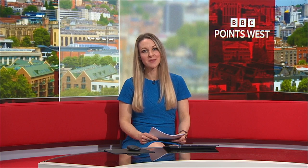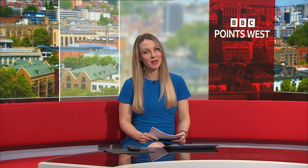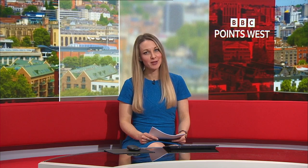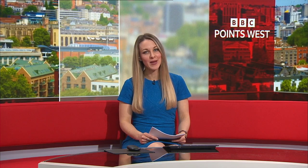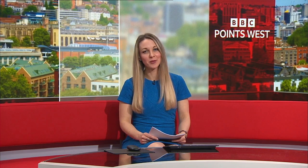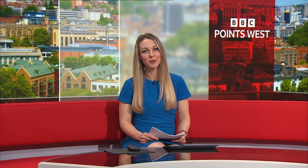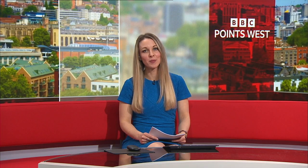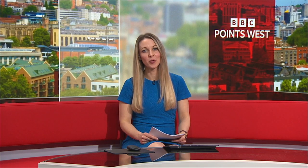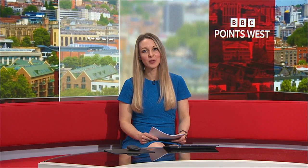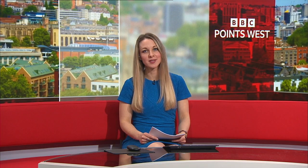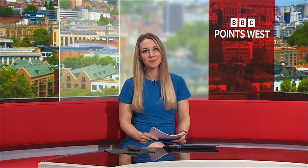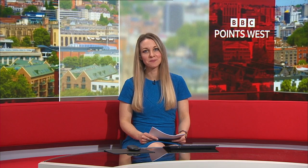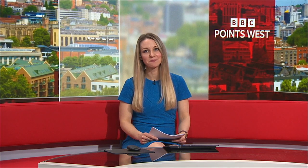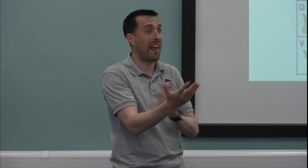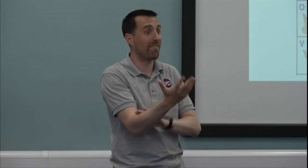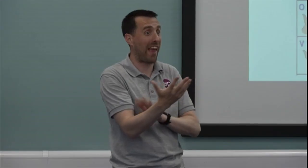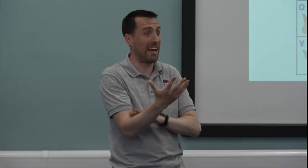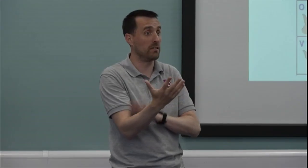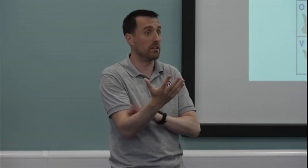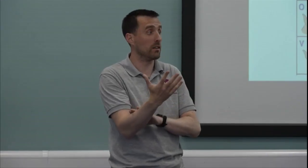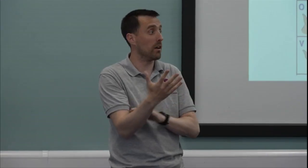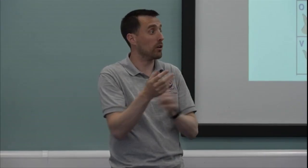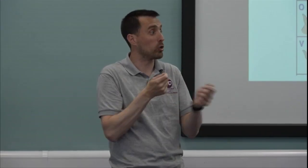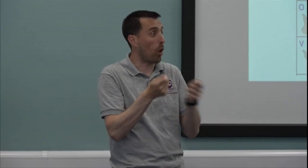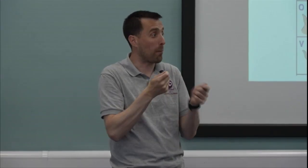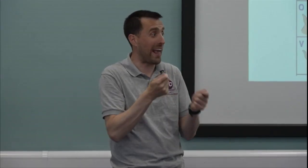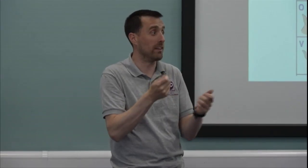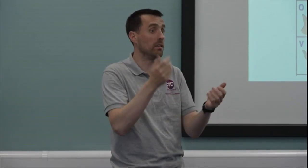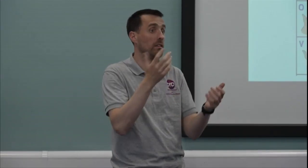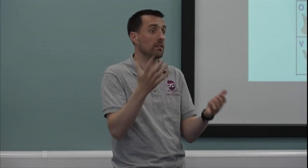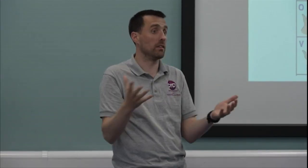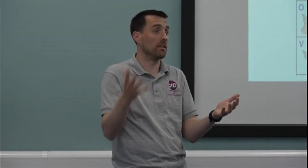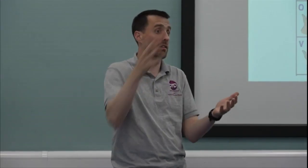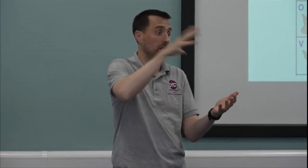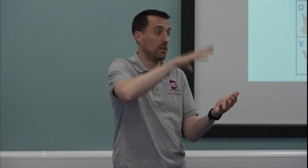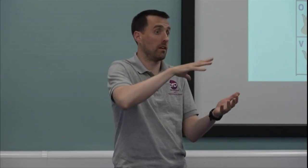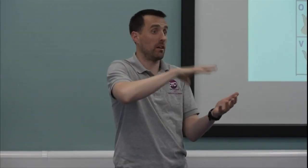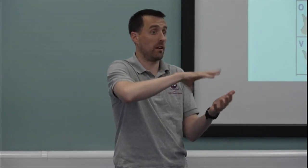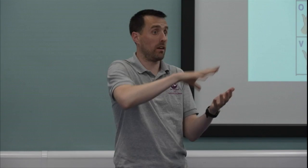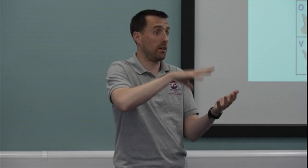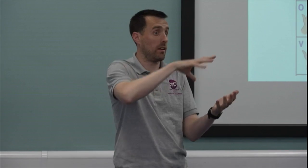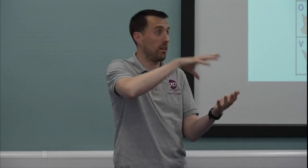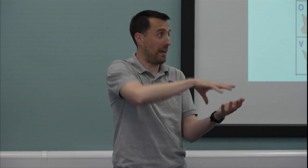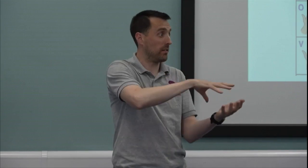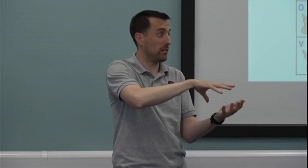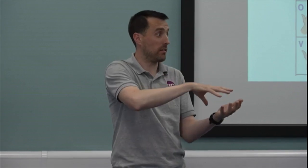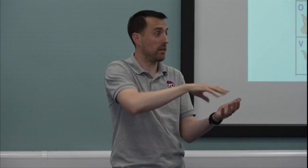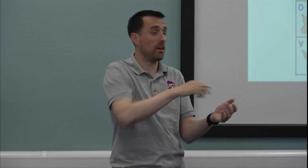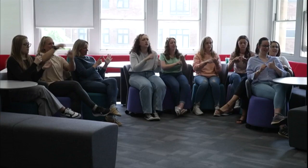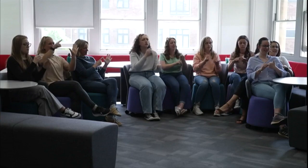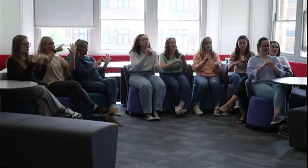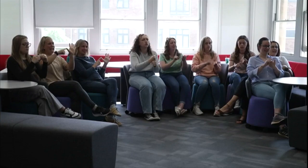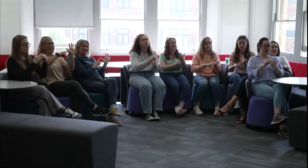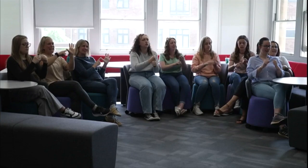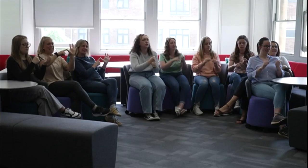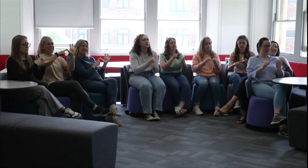Matthew Hill reports. You're going to use your left hand as your dominant hand, so the left hand is like the